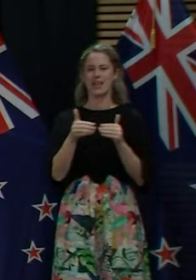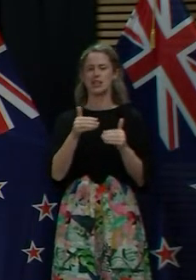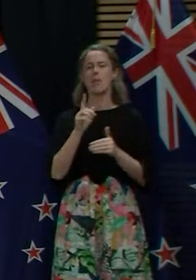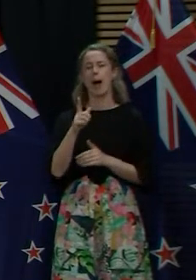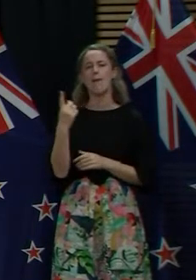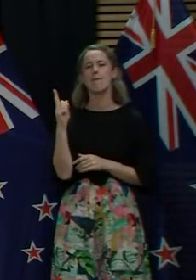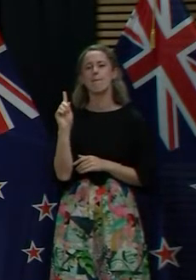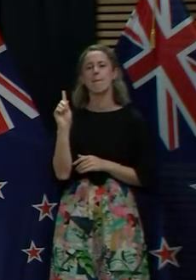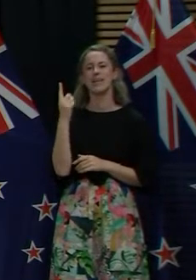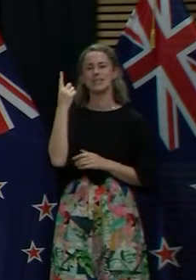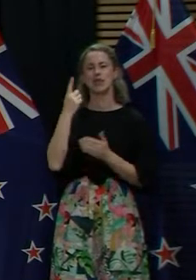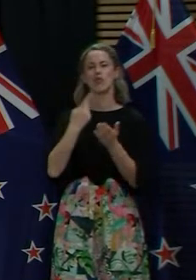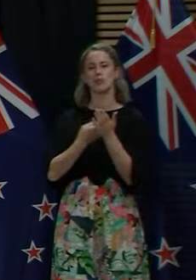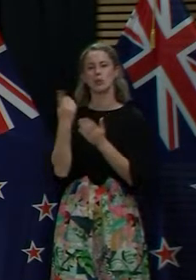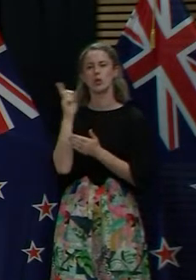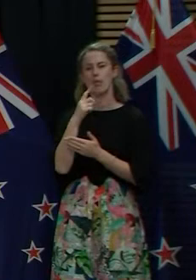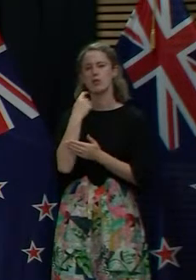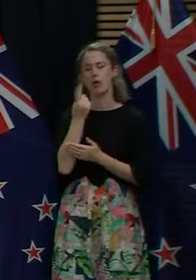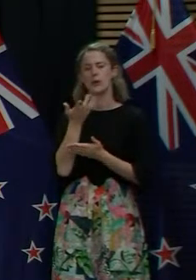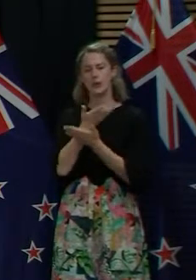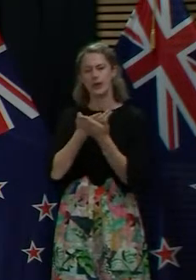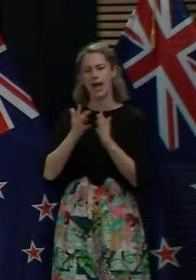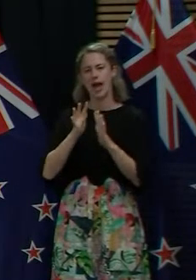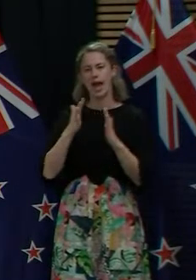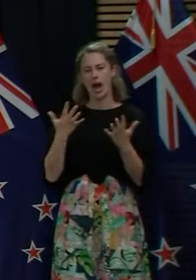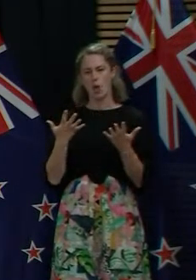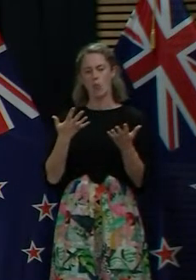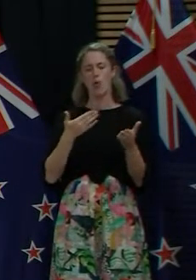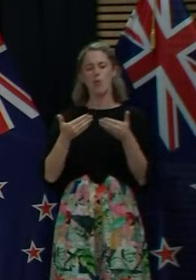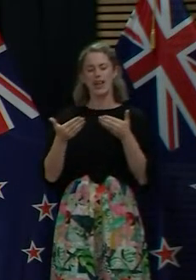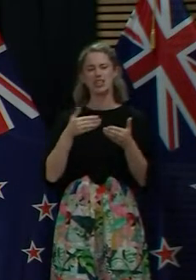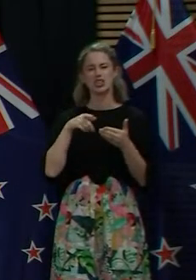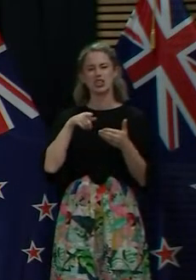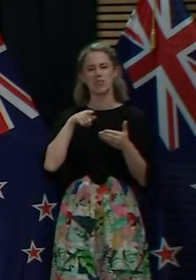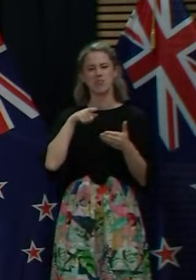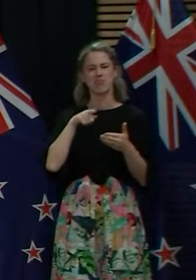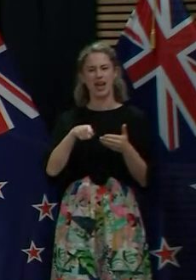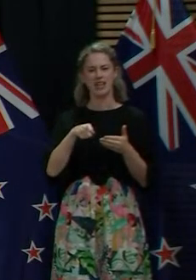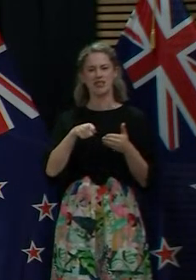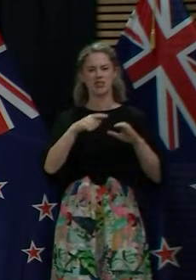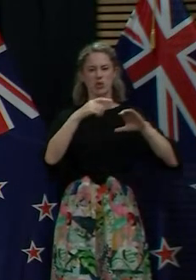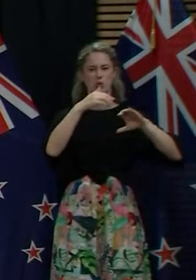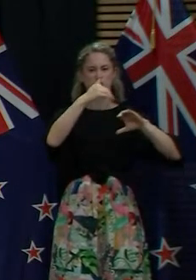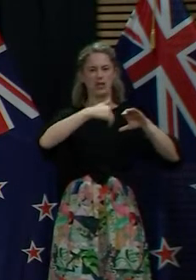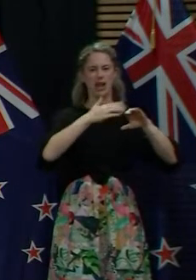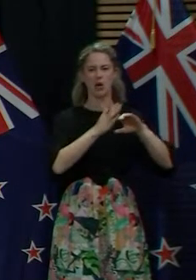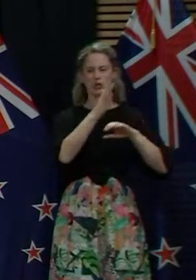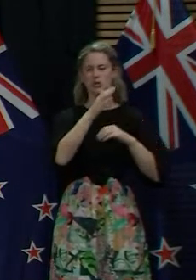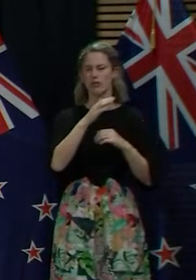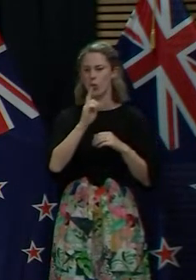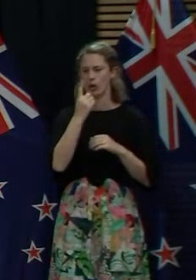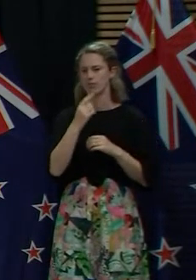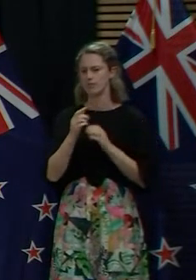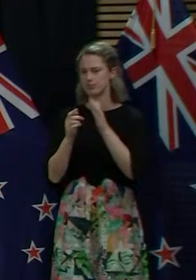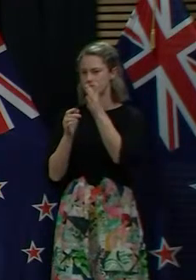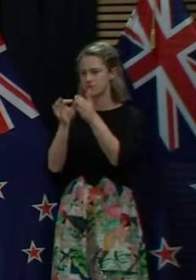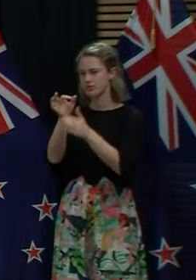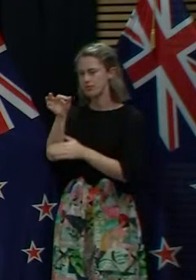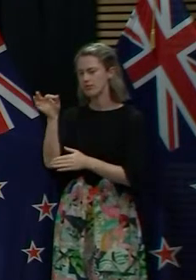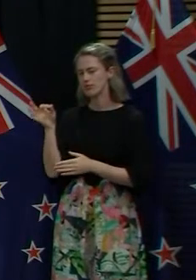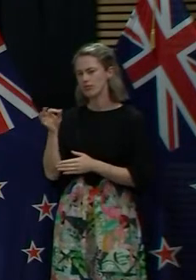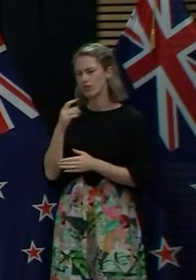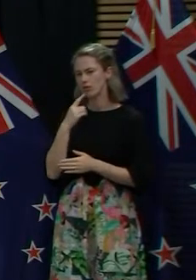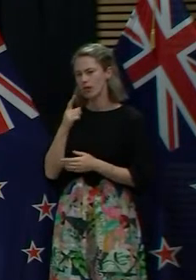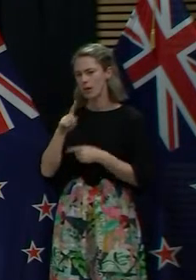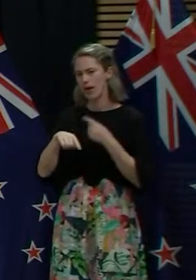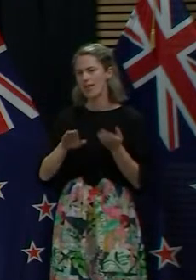Minister Robertson give you an update tomorrow on how we're working to manage our exemptions regime for some of those circumstances. Do you have a comment on the death